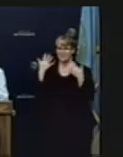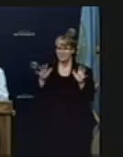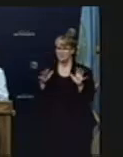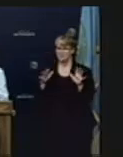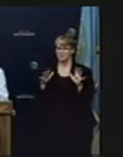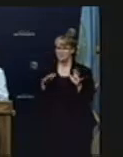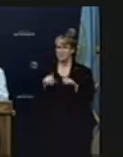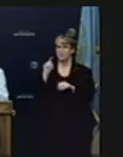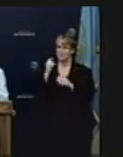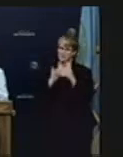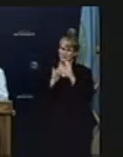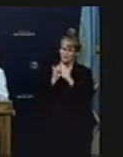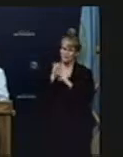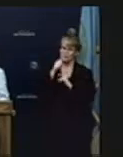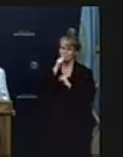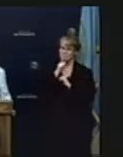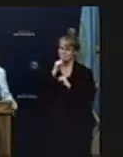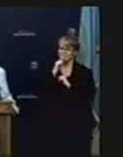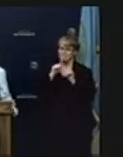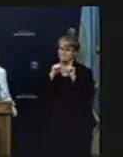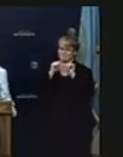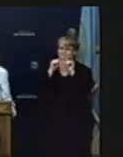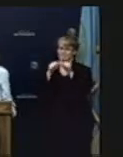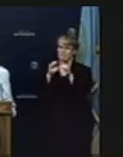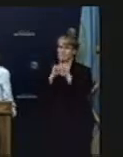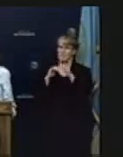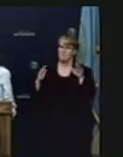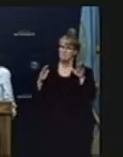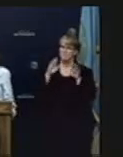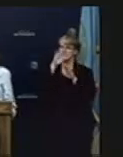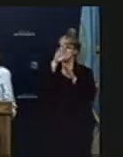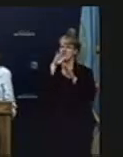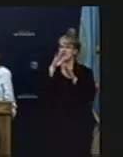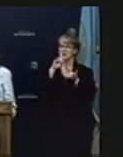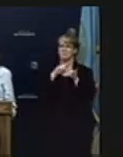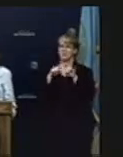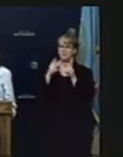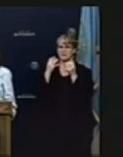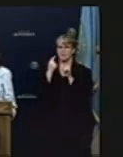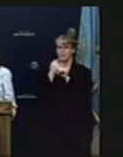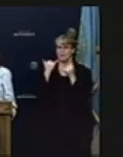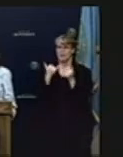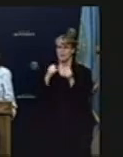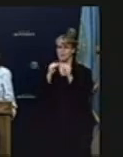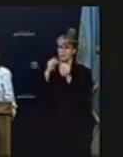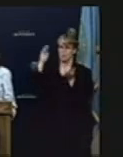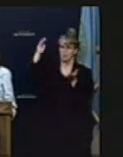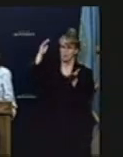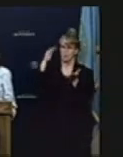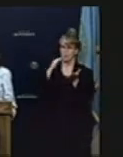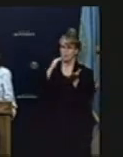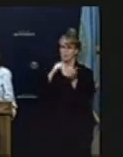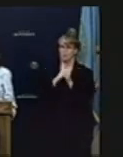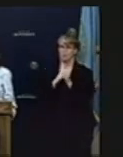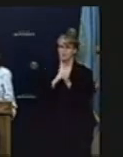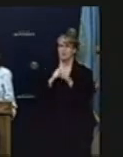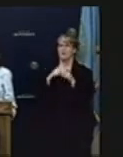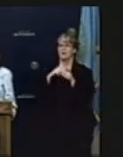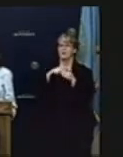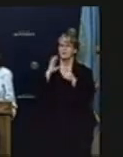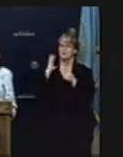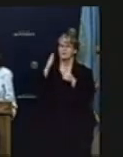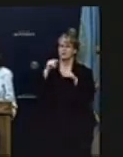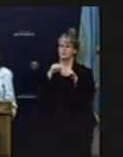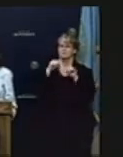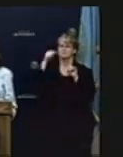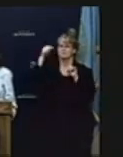get through that peak, even though it is significantly lower. But then we'll get to the other side, and